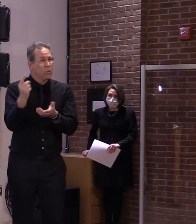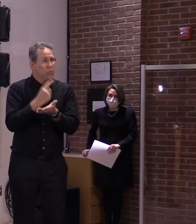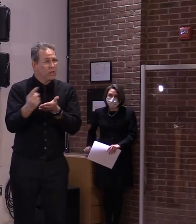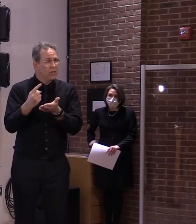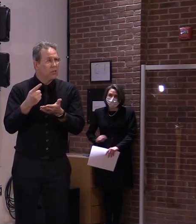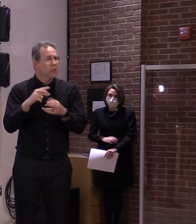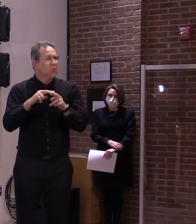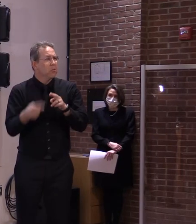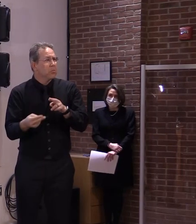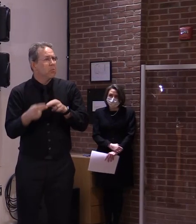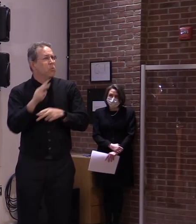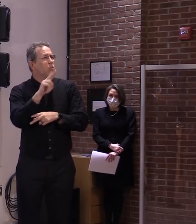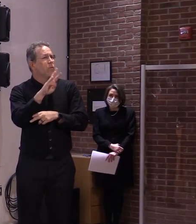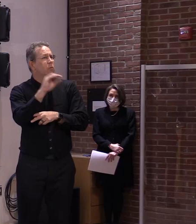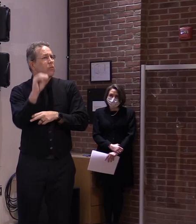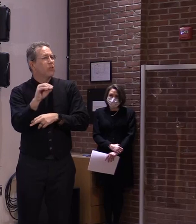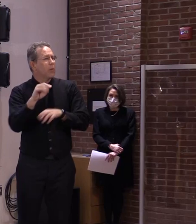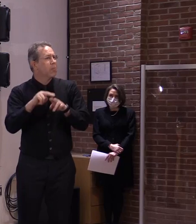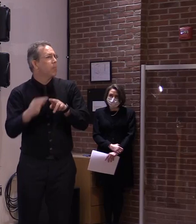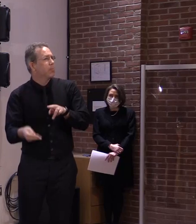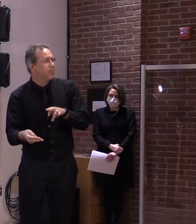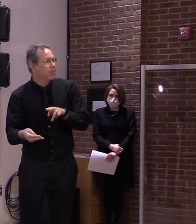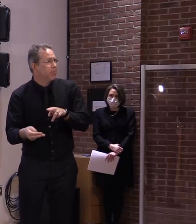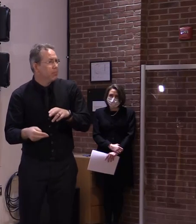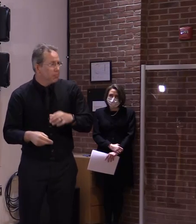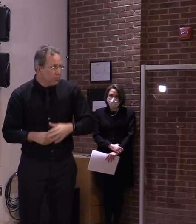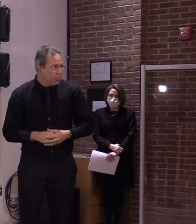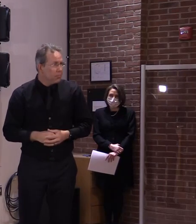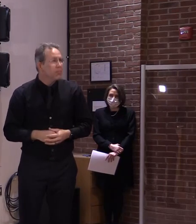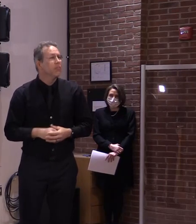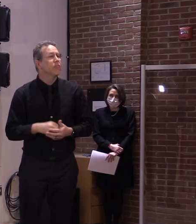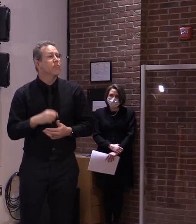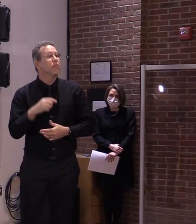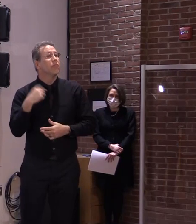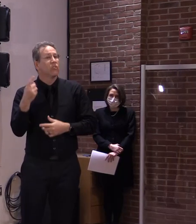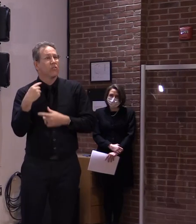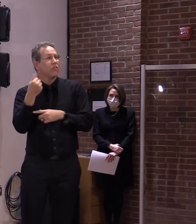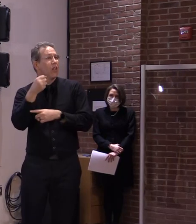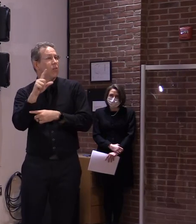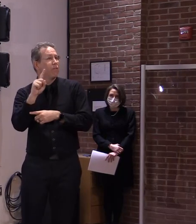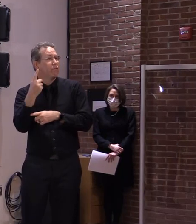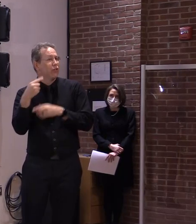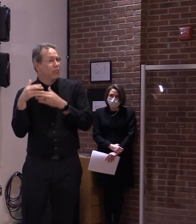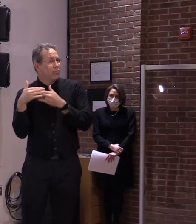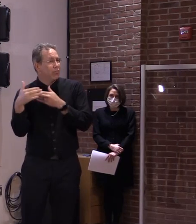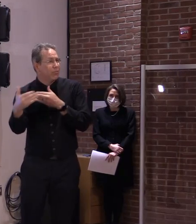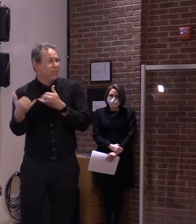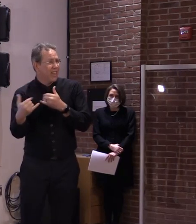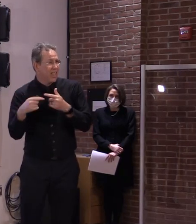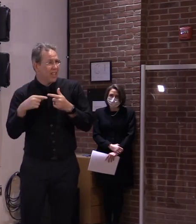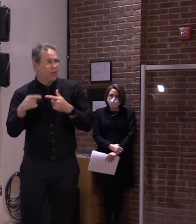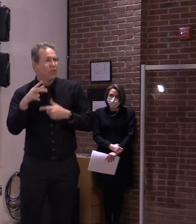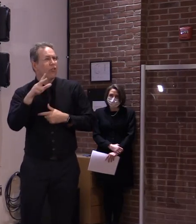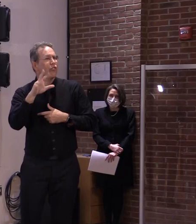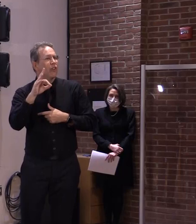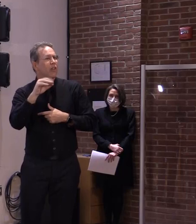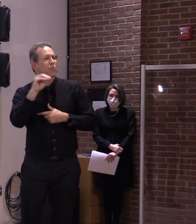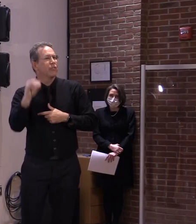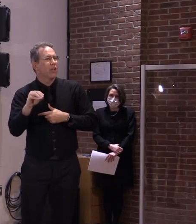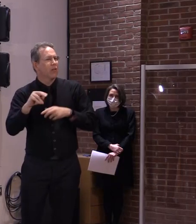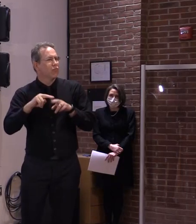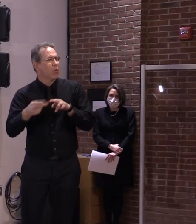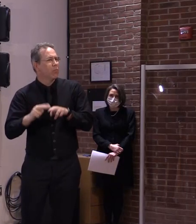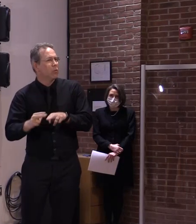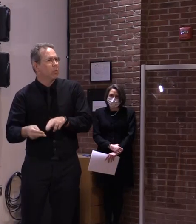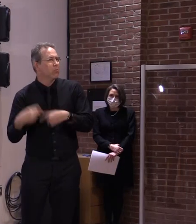last 7 days. And since April 1st, our case rate is down 39%. All of this occurring while Vermont